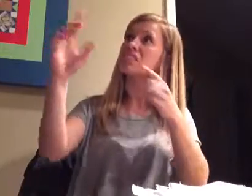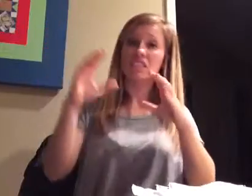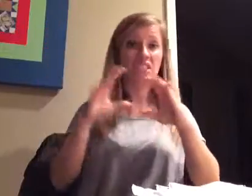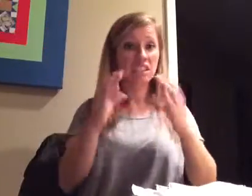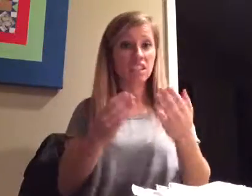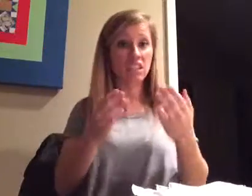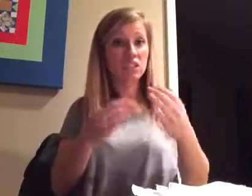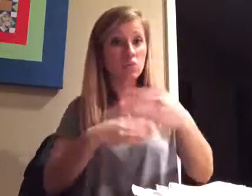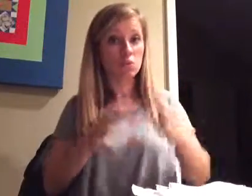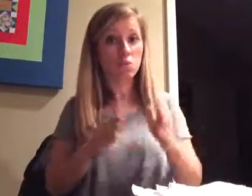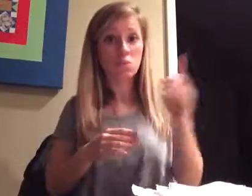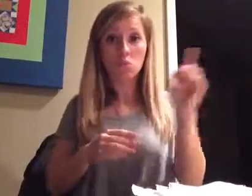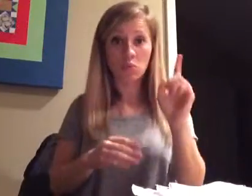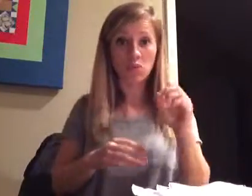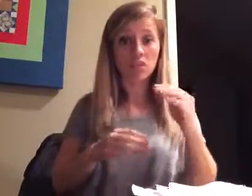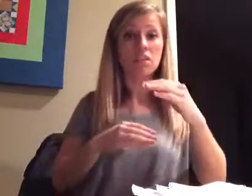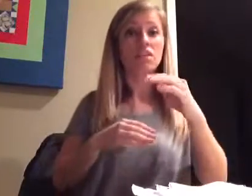There your children's lives will be shaped.